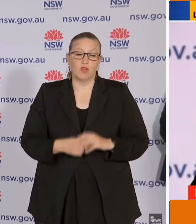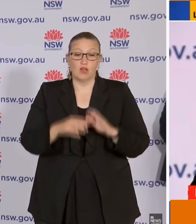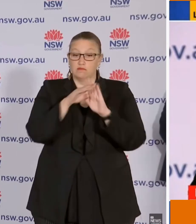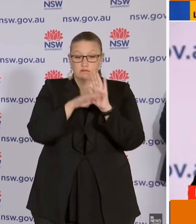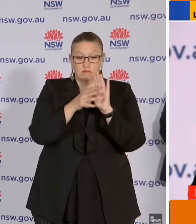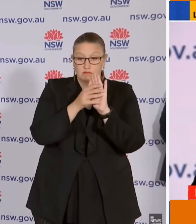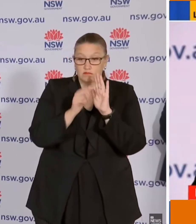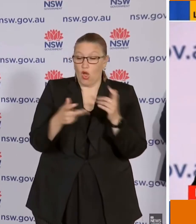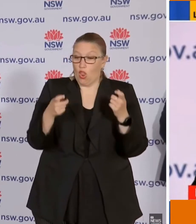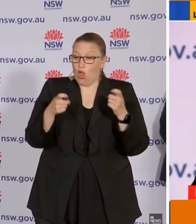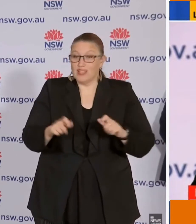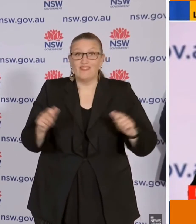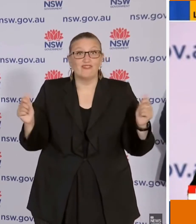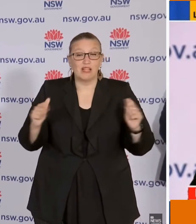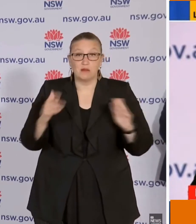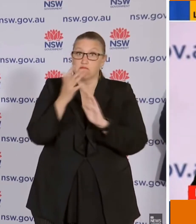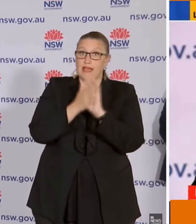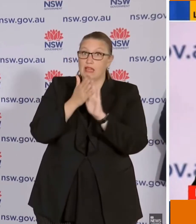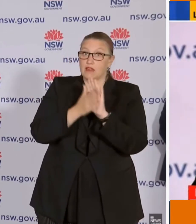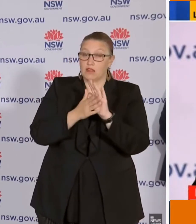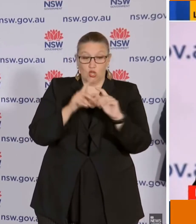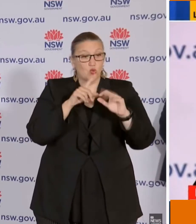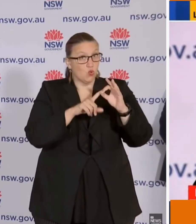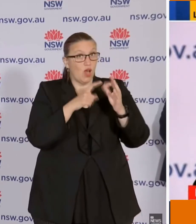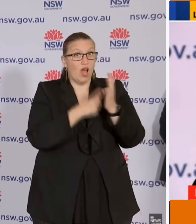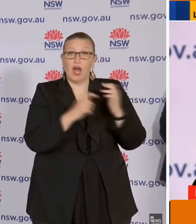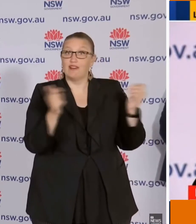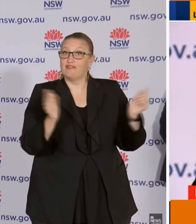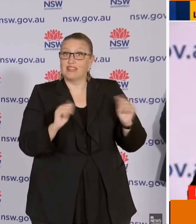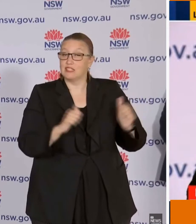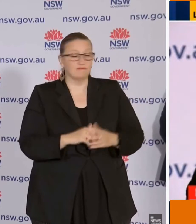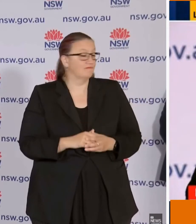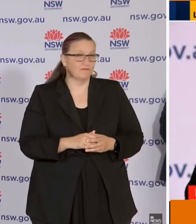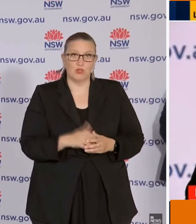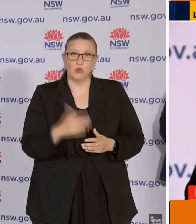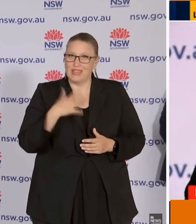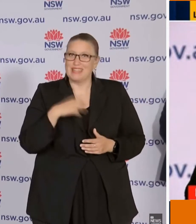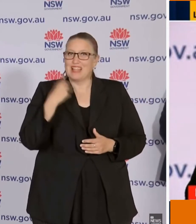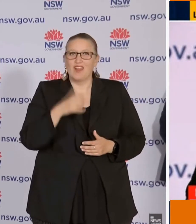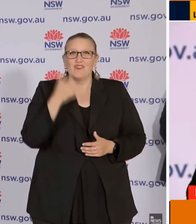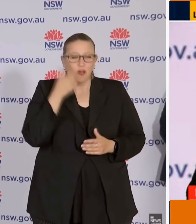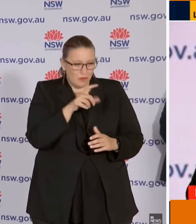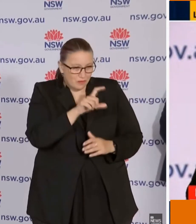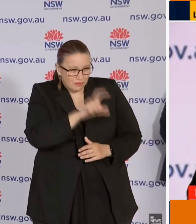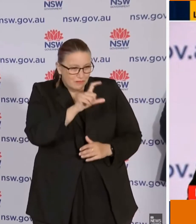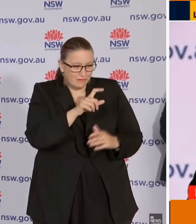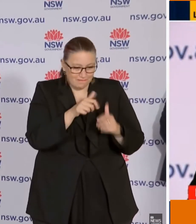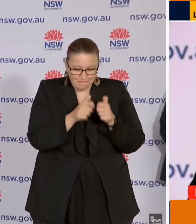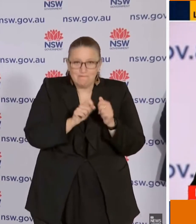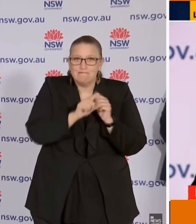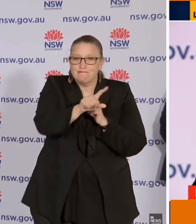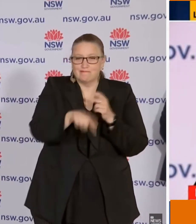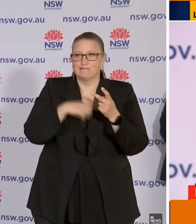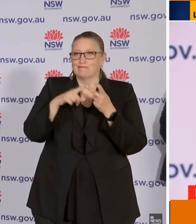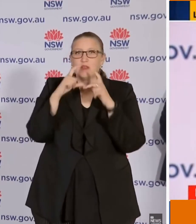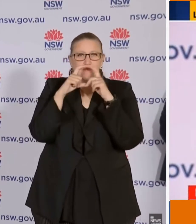check in, still mean you have to maintain social distancing, wear a mask in certain settings, but we will be much freer than what we are today, absolutely. So